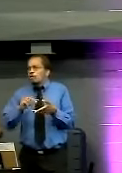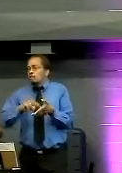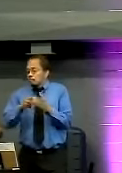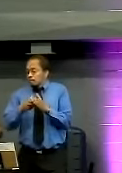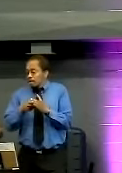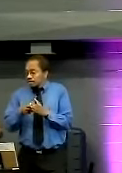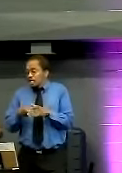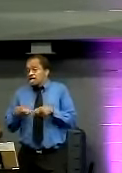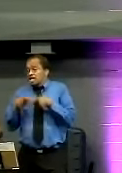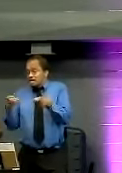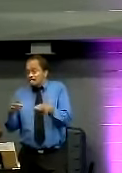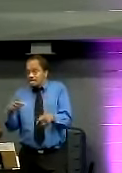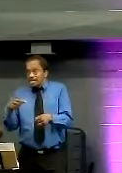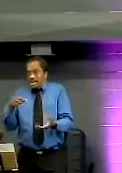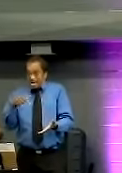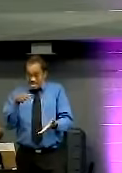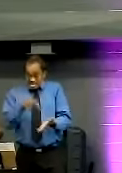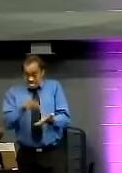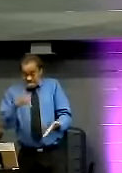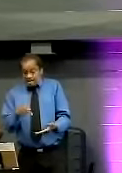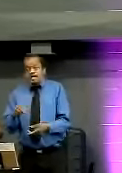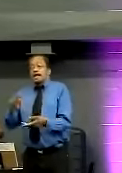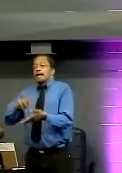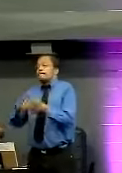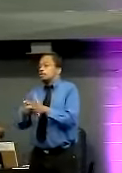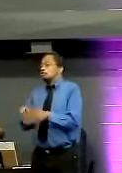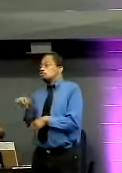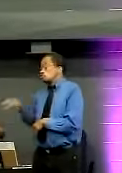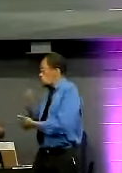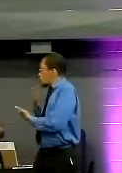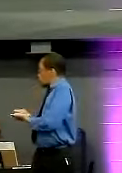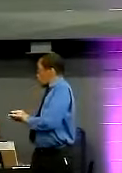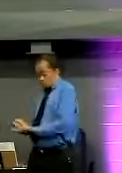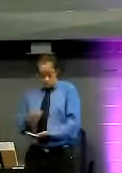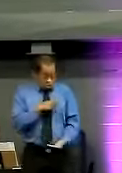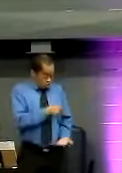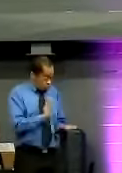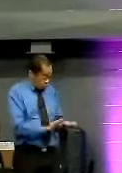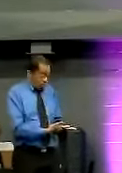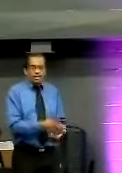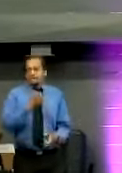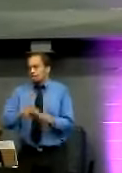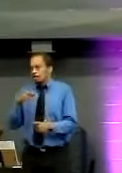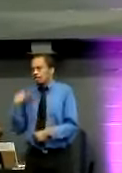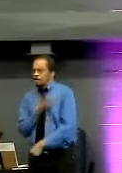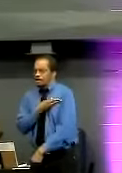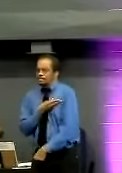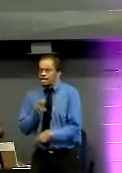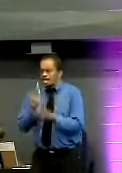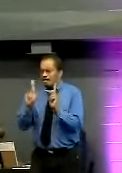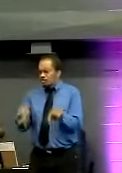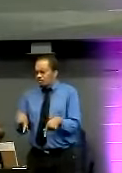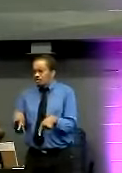says forgive him, he's saying, listen, you good, right? You know that's hard for us, because if somebody owe us 50